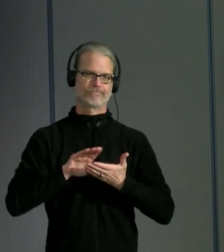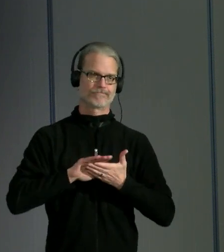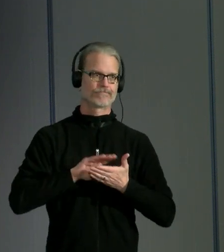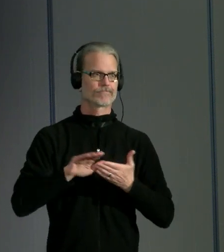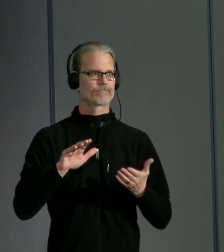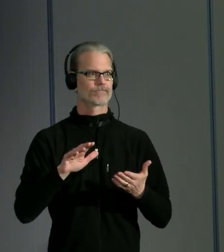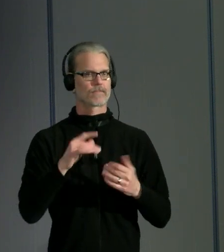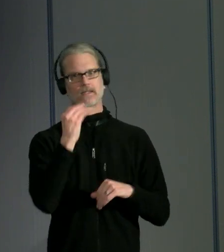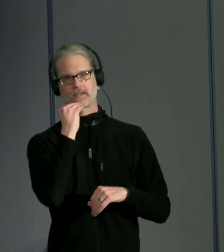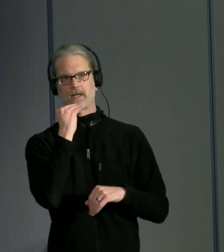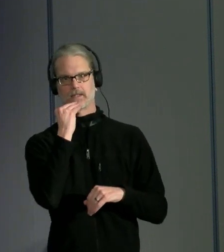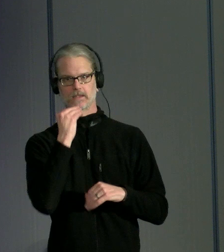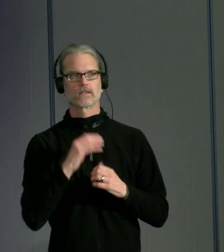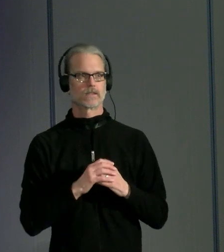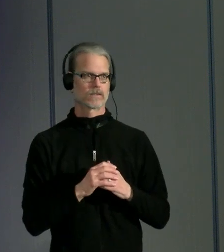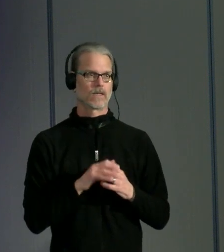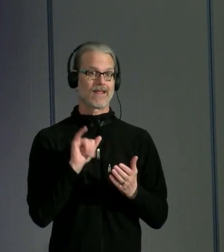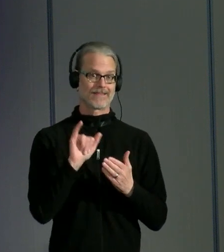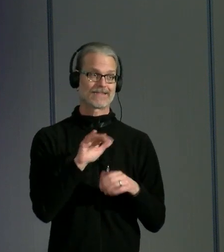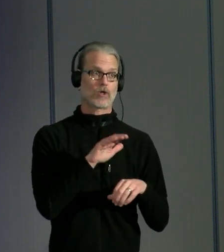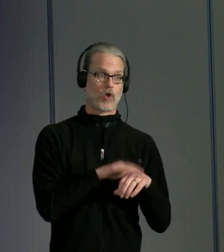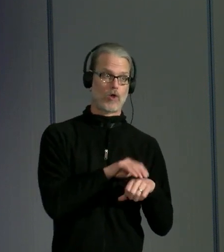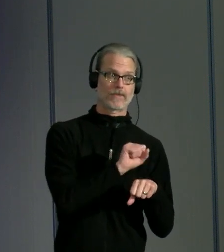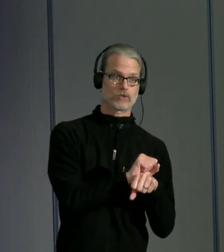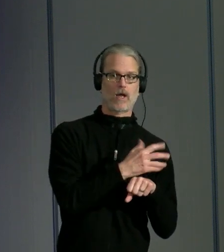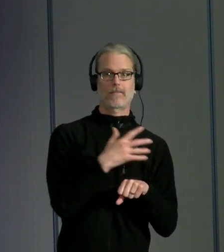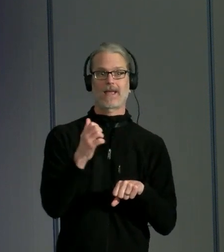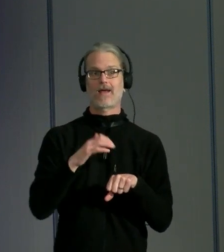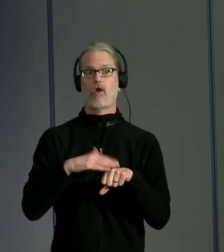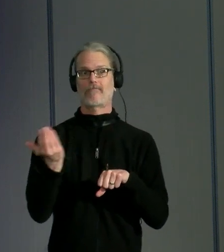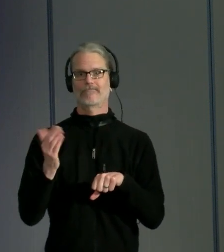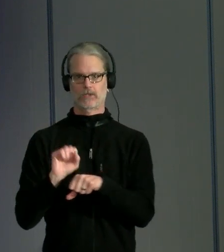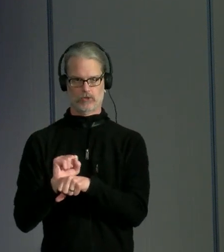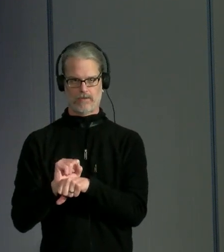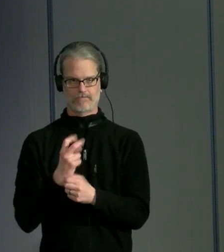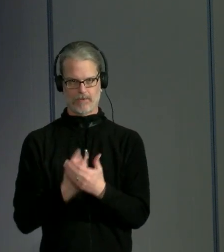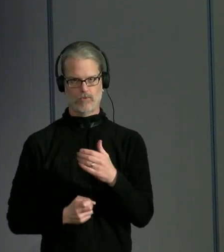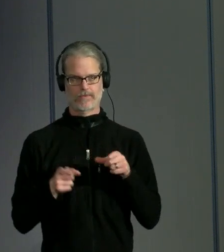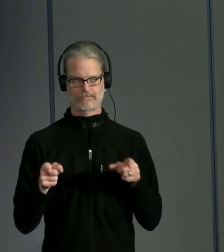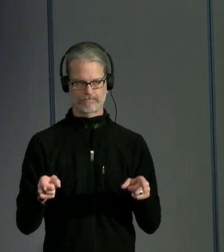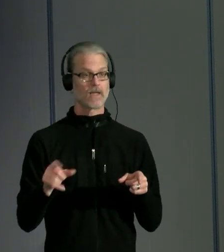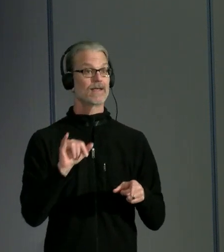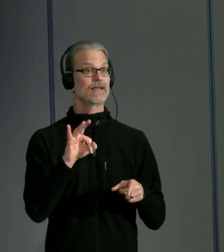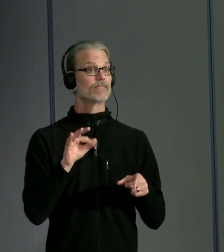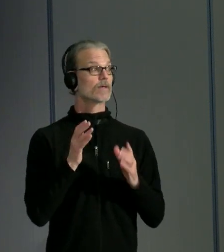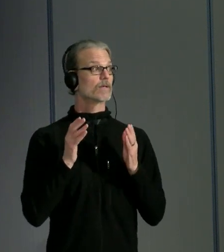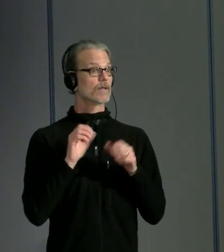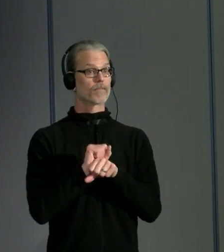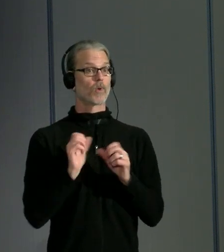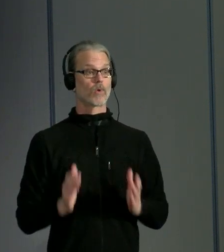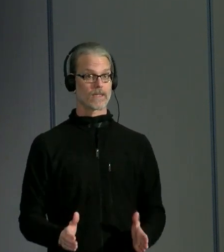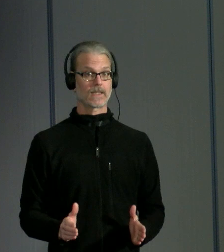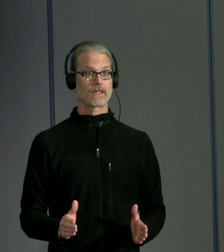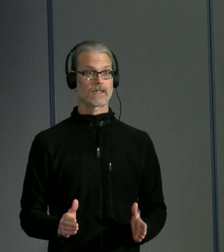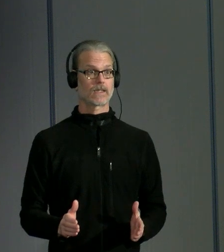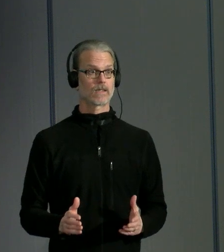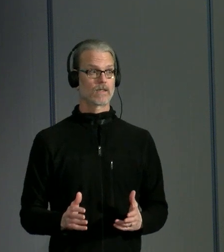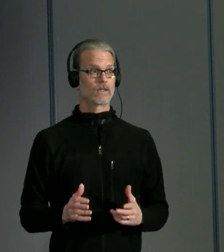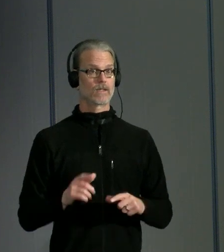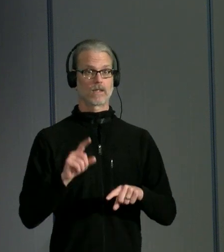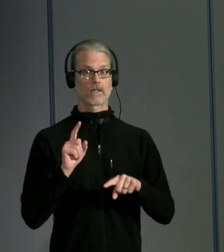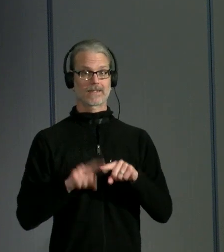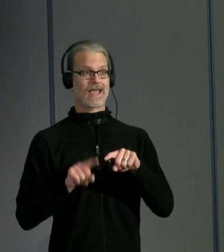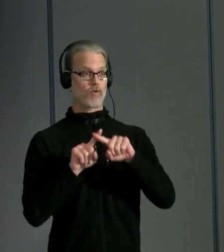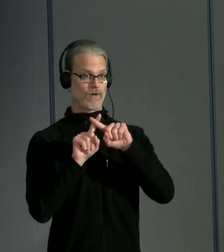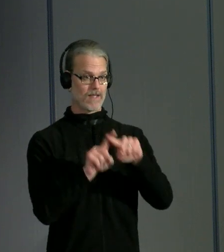those needs that exist both on the job and off the job. Well, if an employee has an inability to rely on their typical